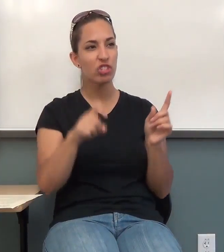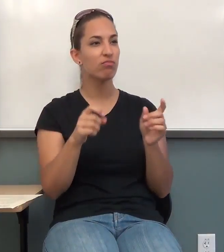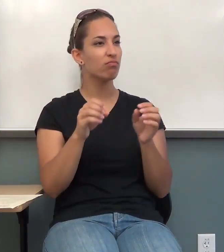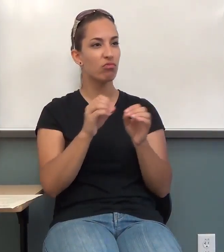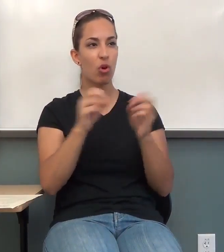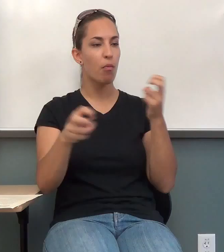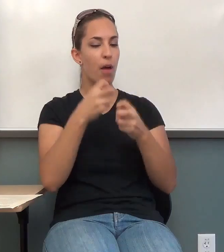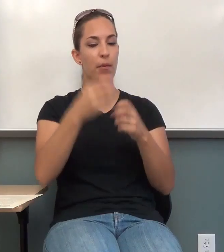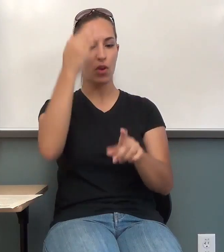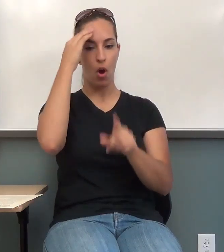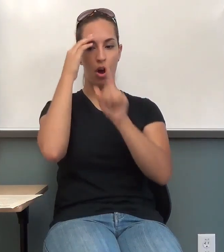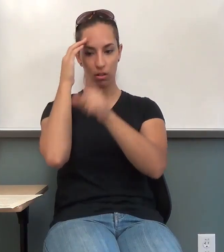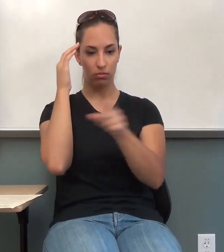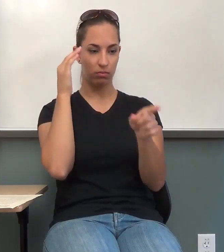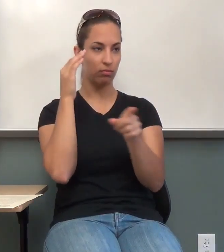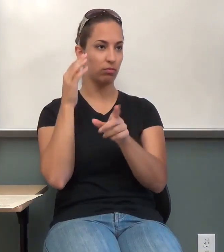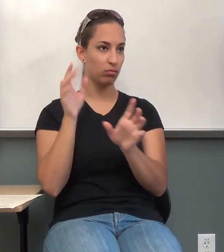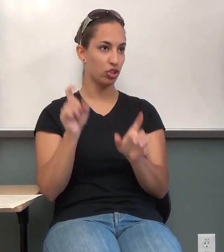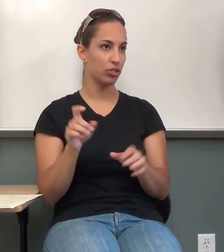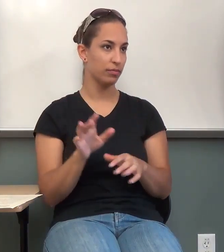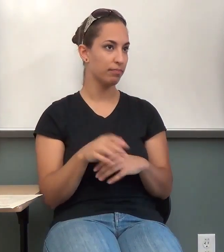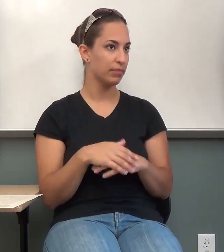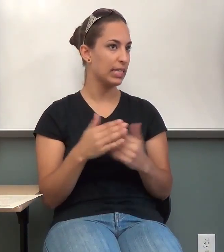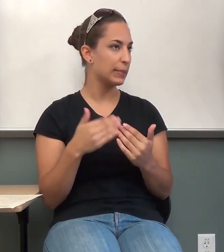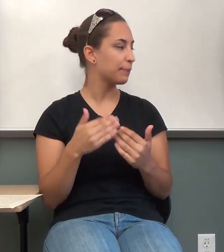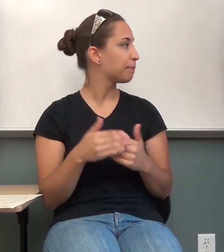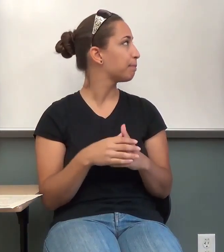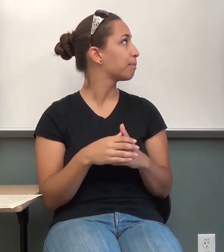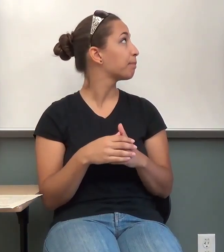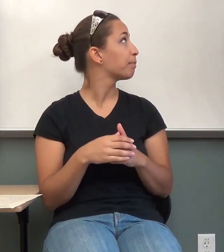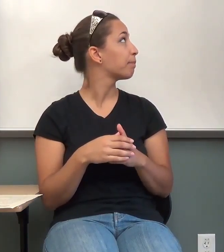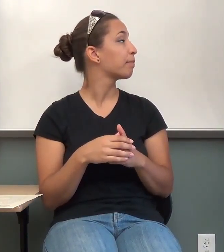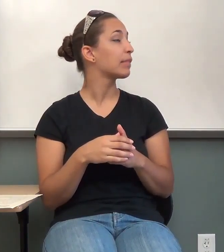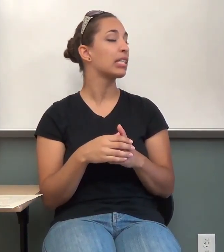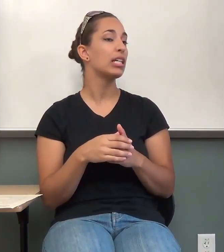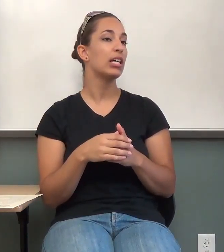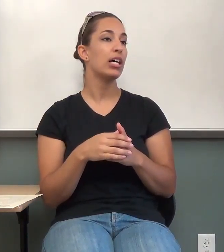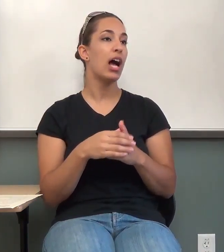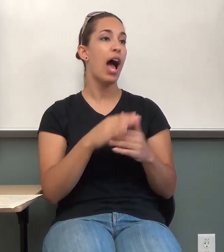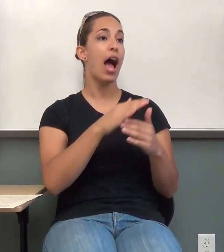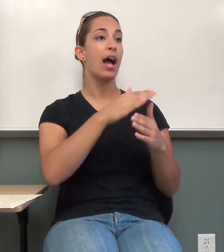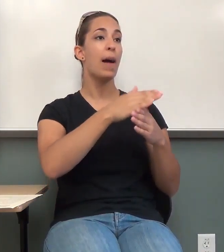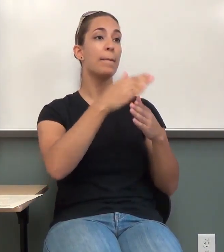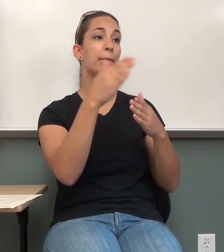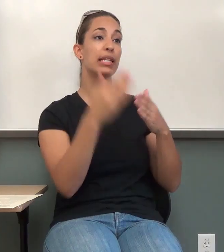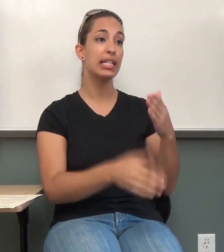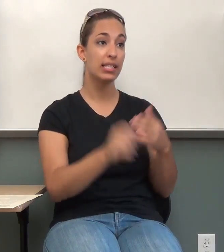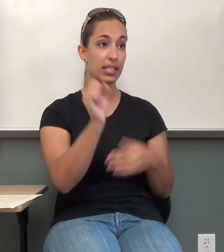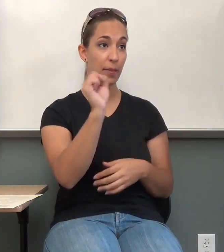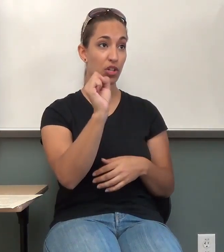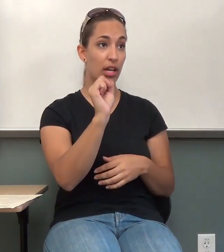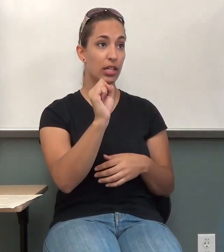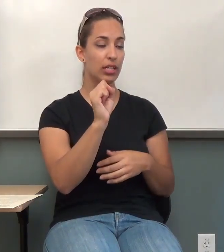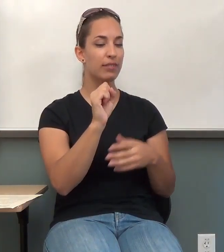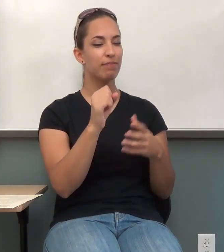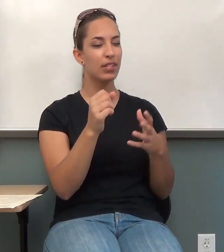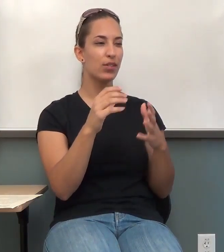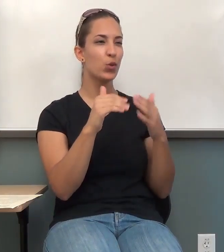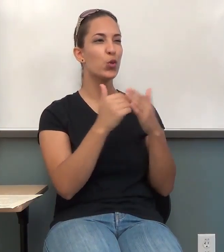those. A complete subject is where we come into new information for